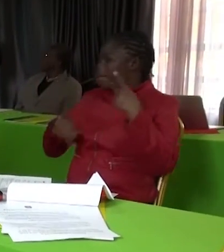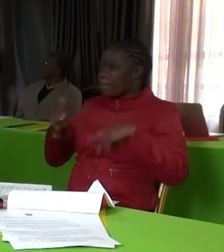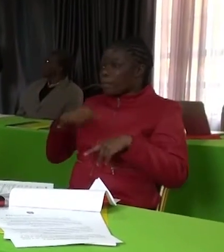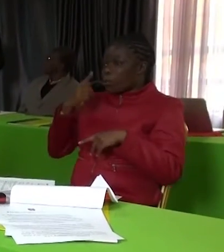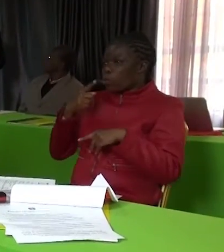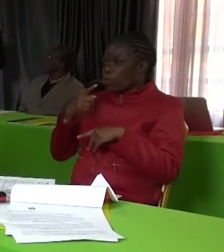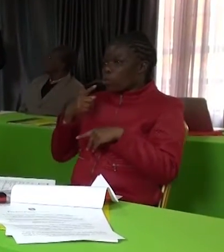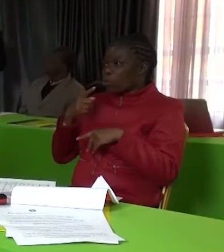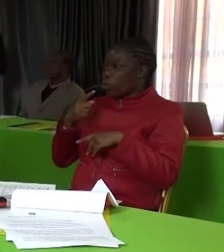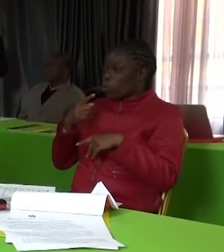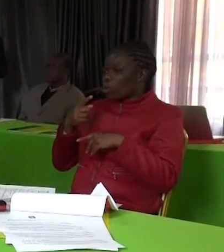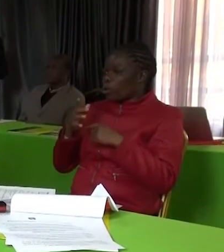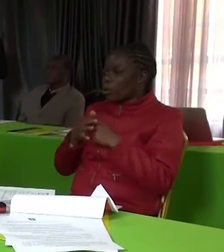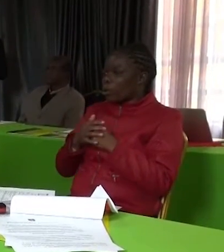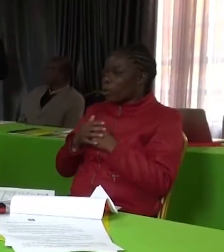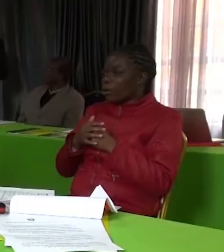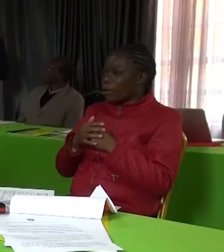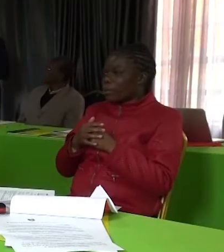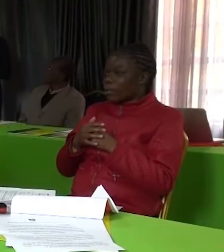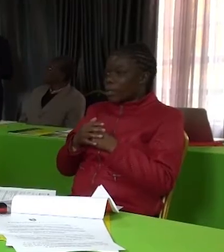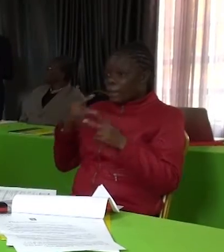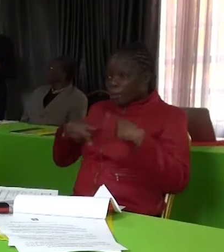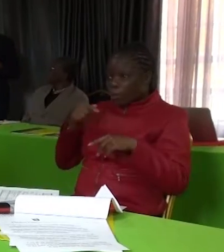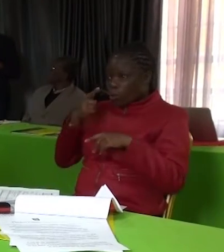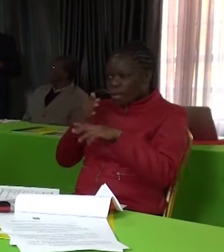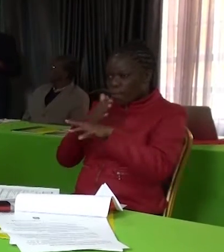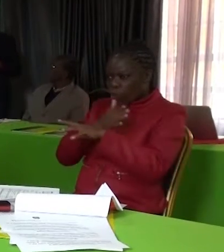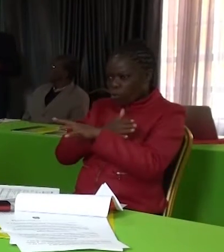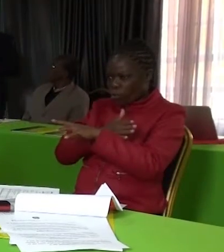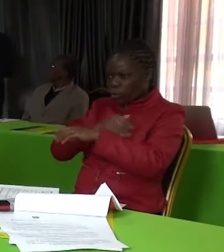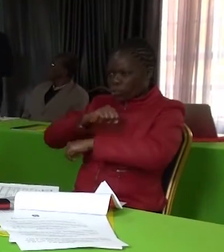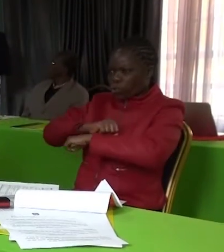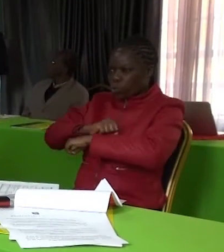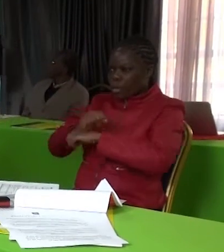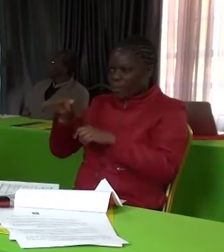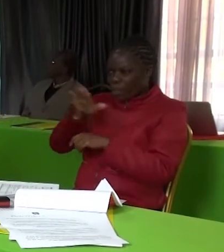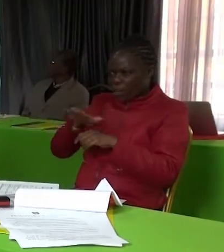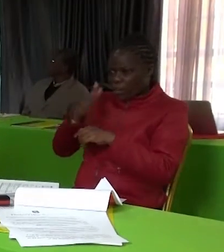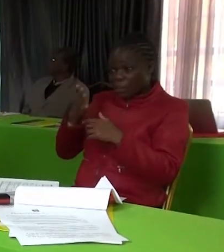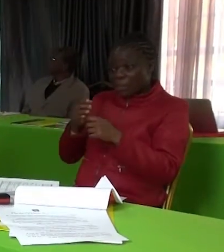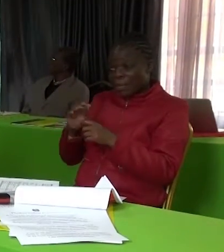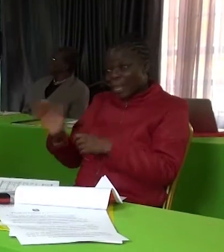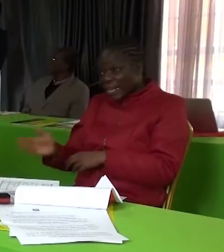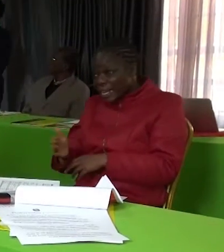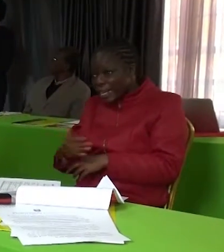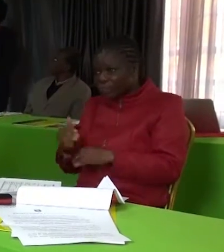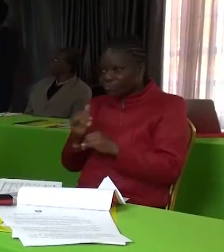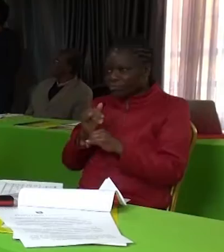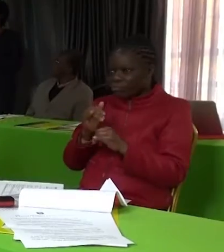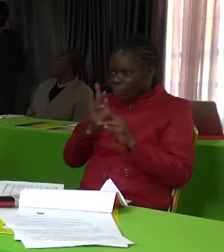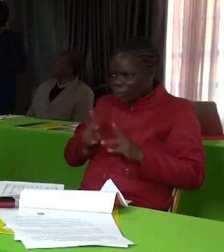environment, you never know, even the school cleaner, that one who makes gardens and cleans and sweeps, you never know, they would be